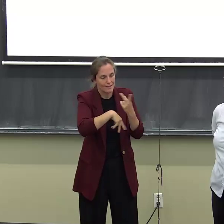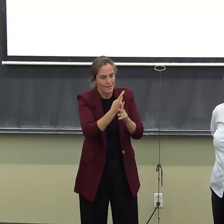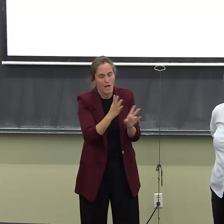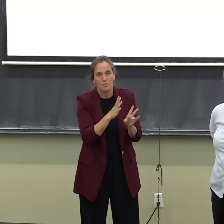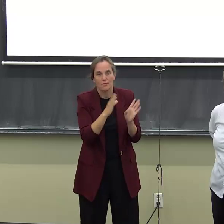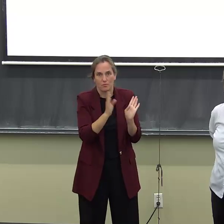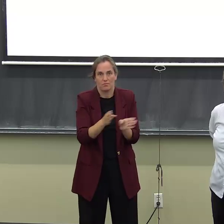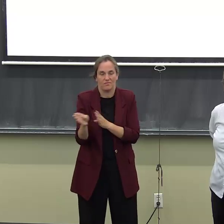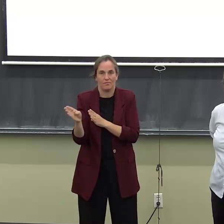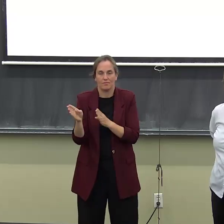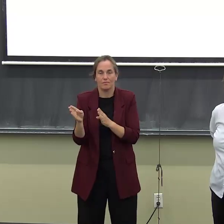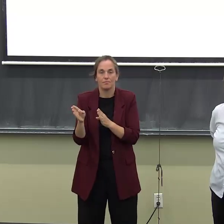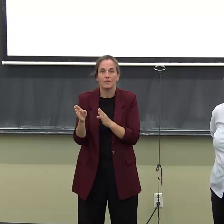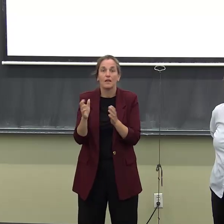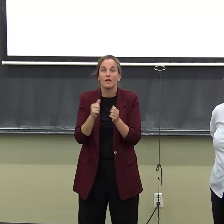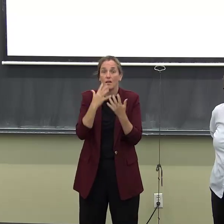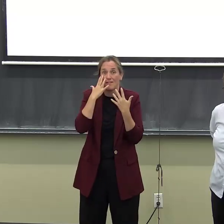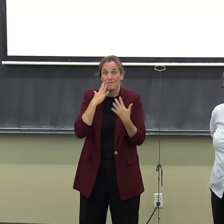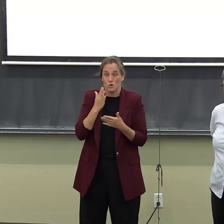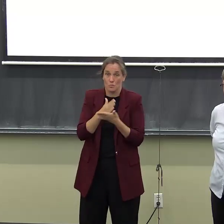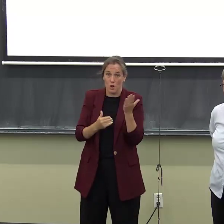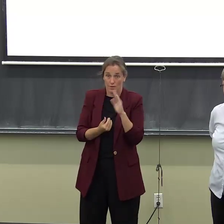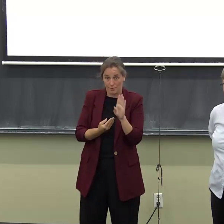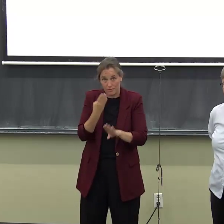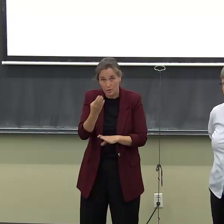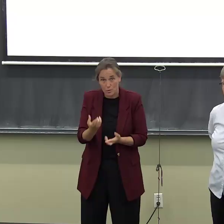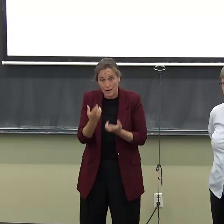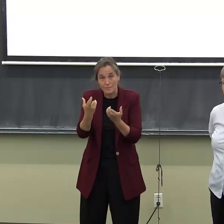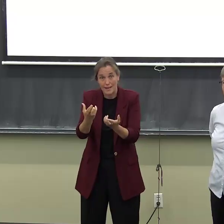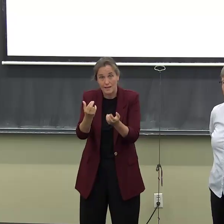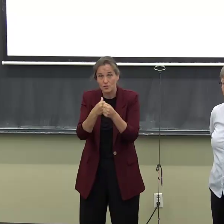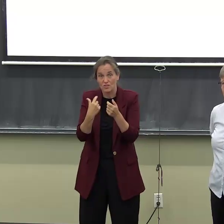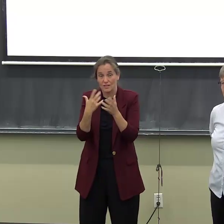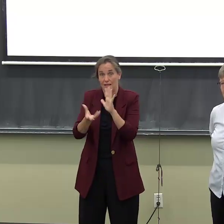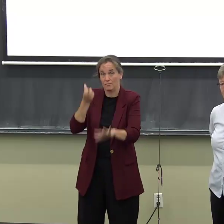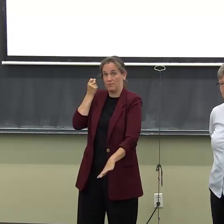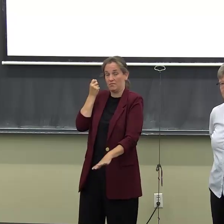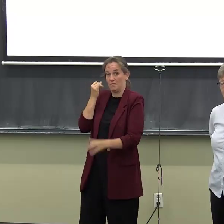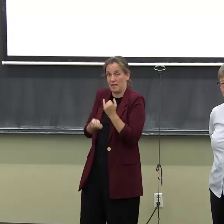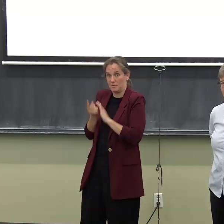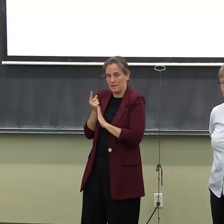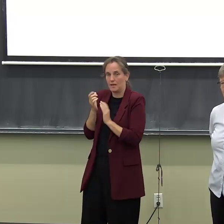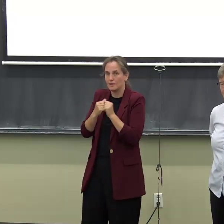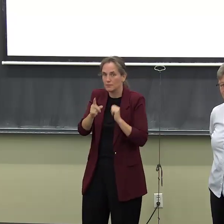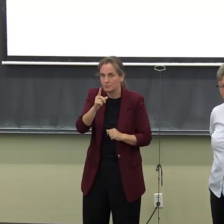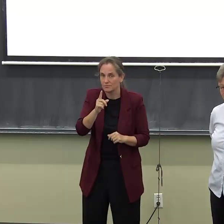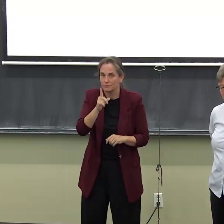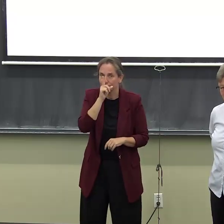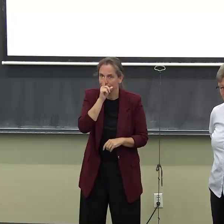of the unfortunate things, though, that was in the recommendations that they pulled just at the last minute was not to disclose,